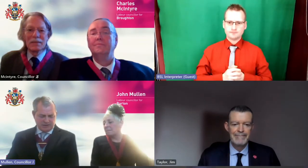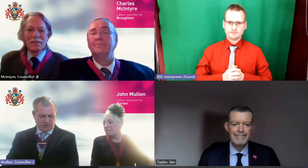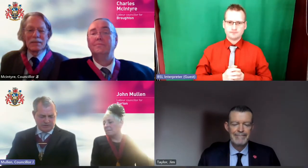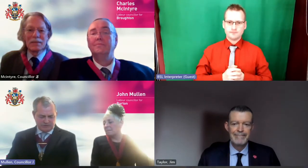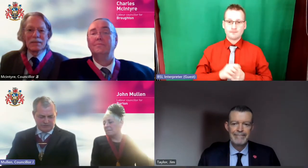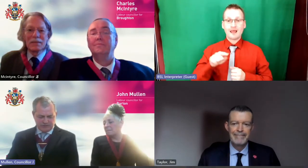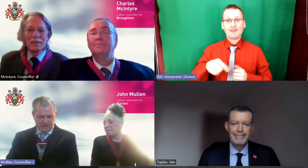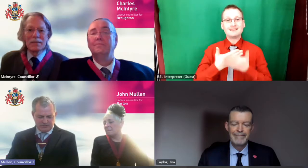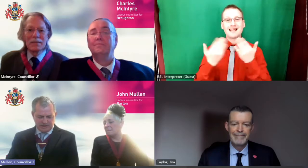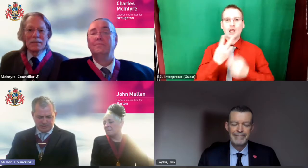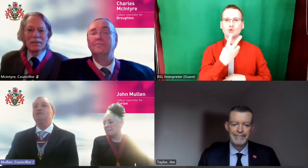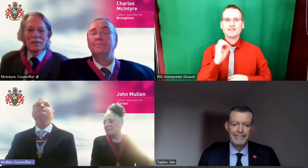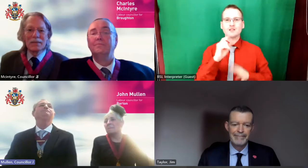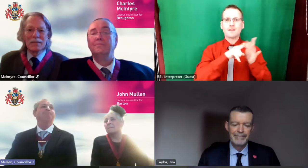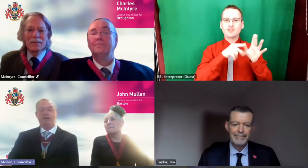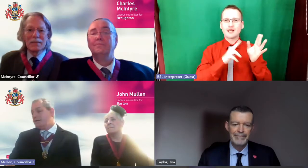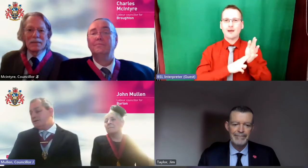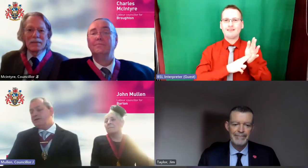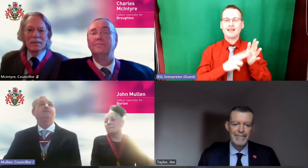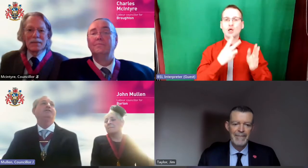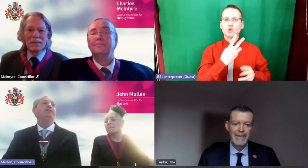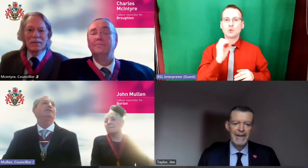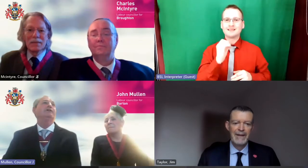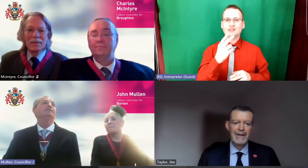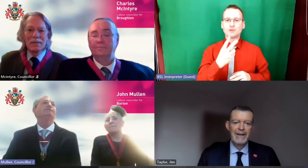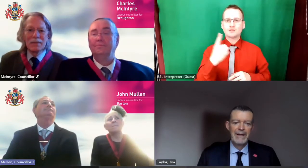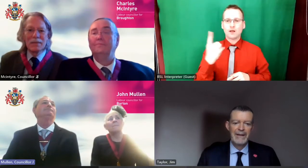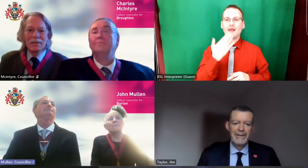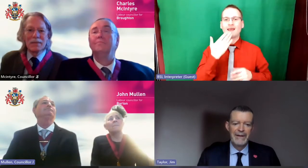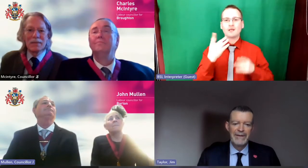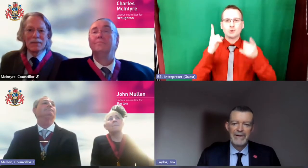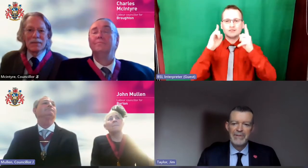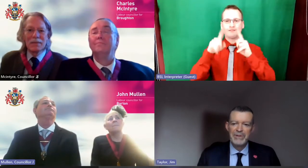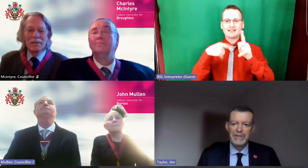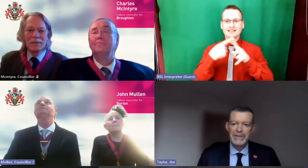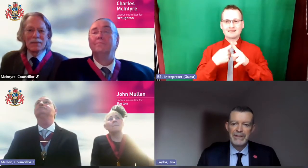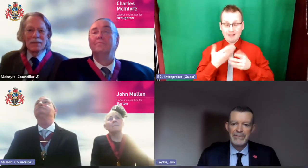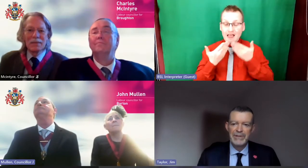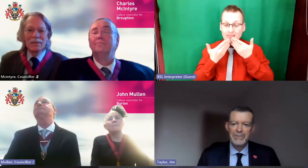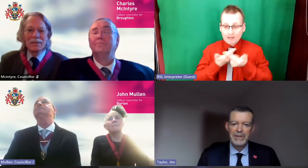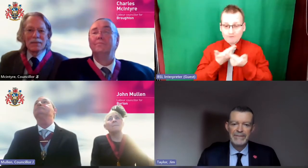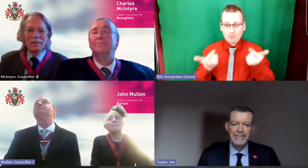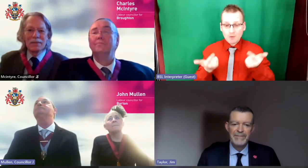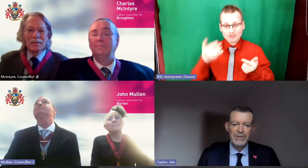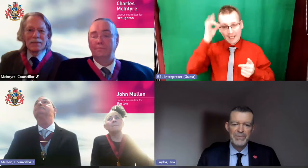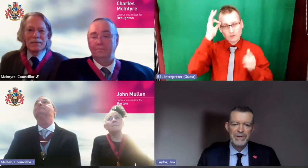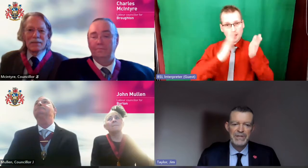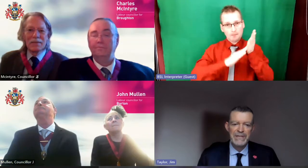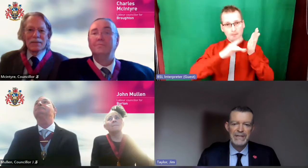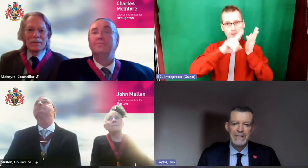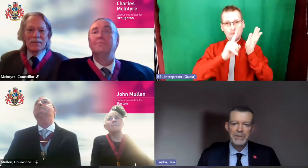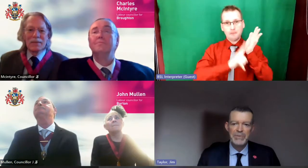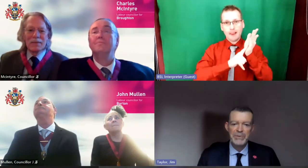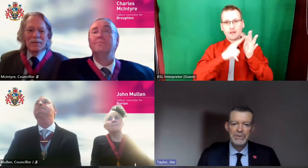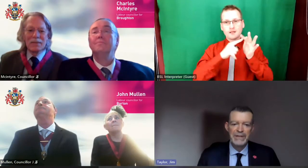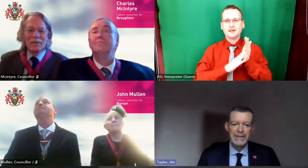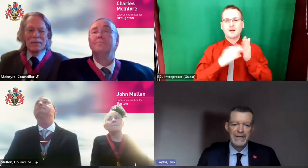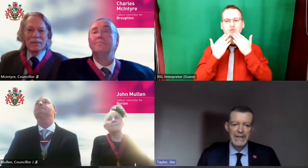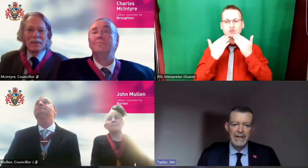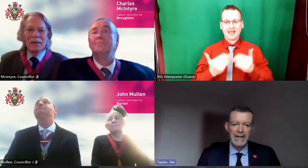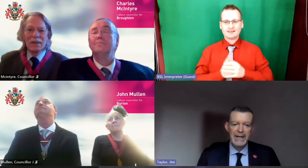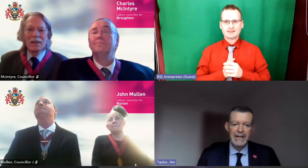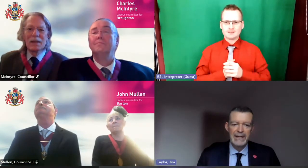this day, the 20th of January. Thank you, Chief Executive. Thank you very much, Councillor Mullen. Much appreciated. I'm just